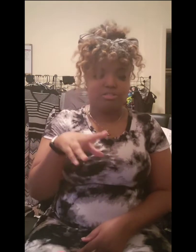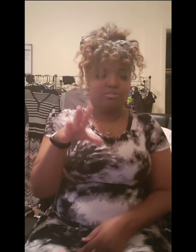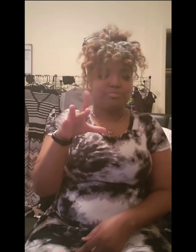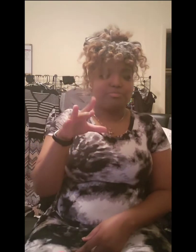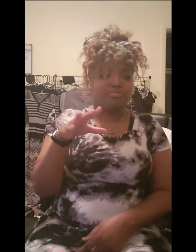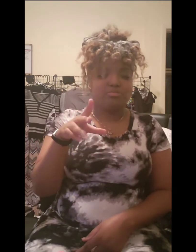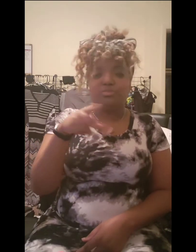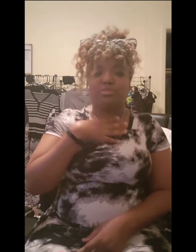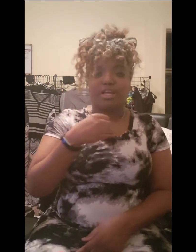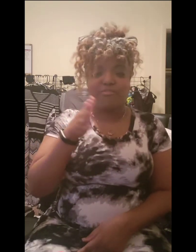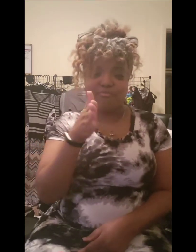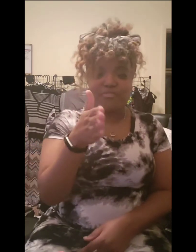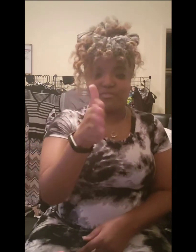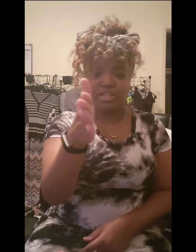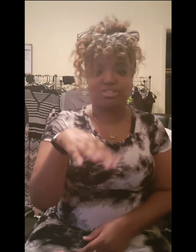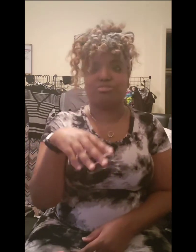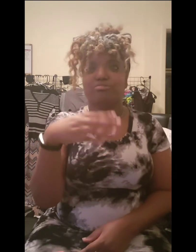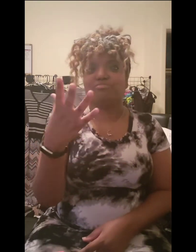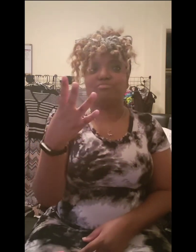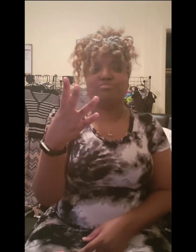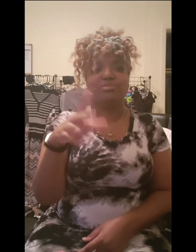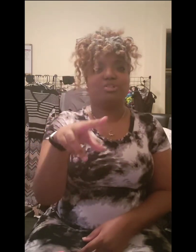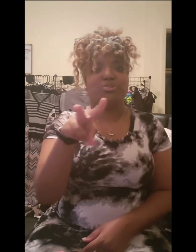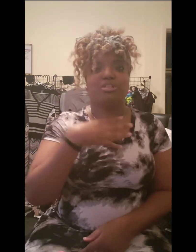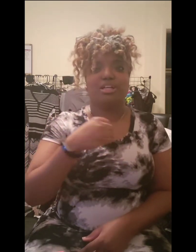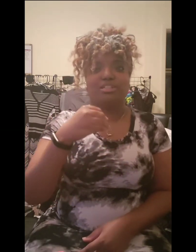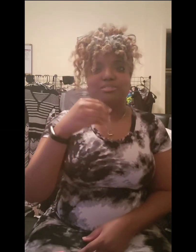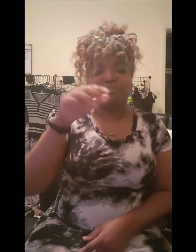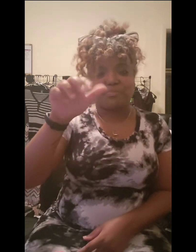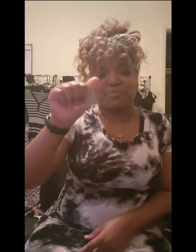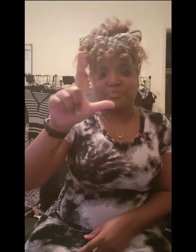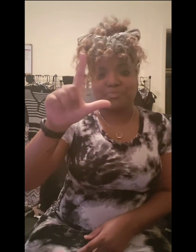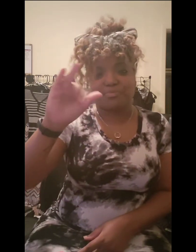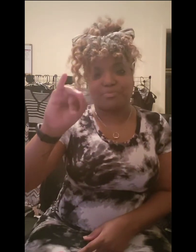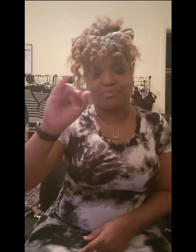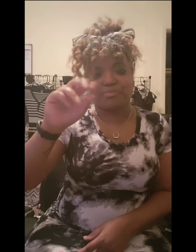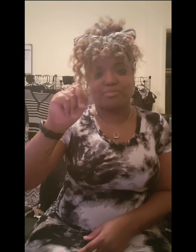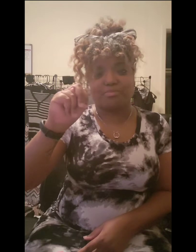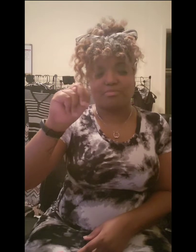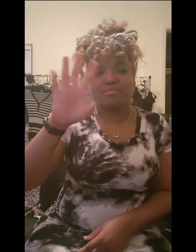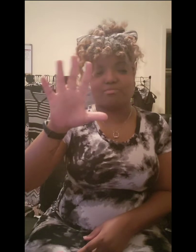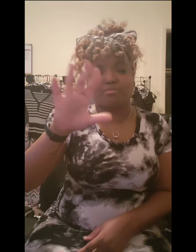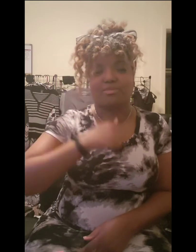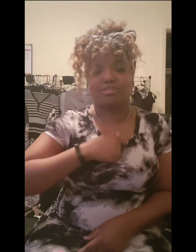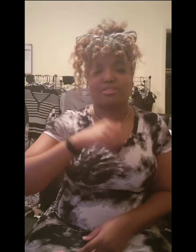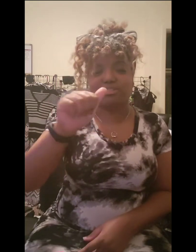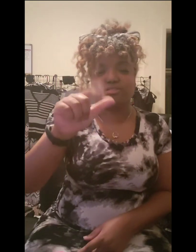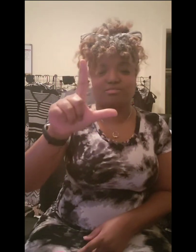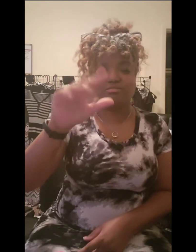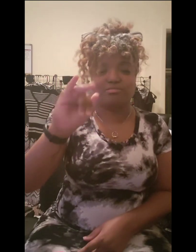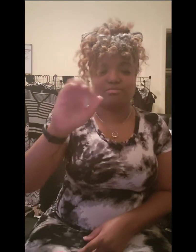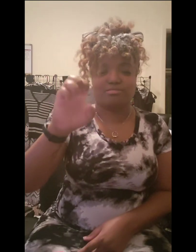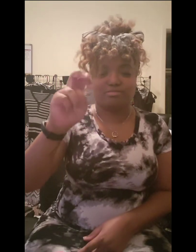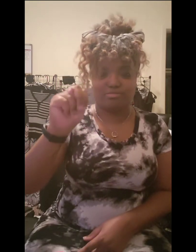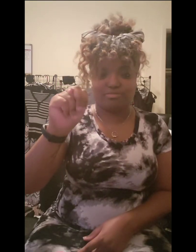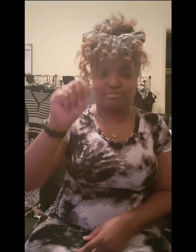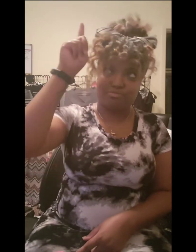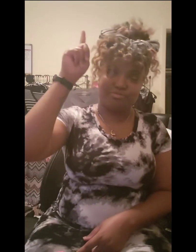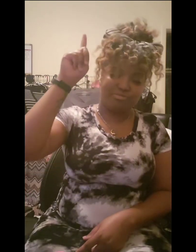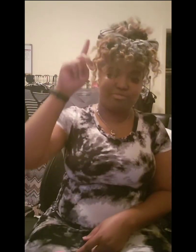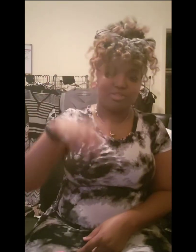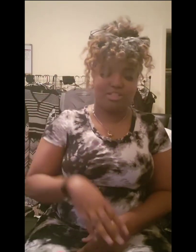a bug. They said I was a fish. They also called me an alien, which I actually take that as a compliment now. But before, not